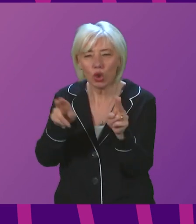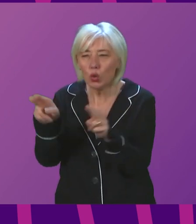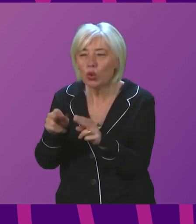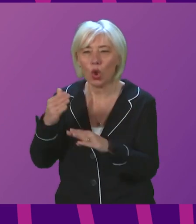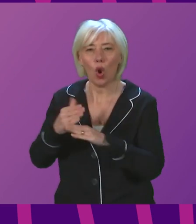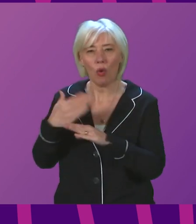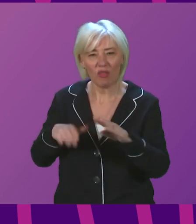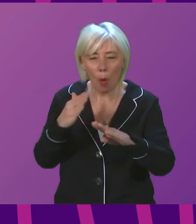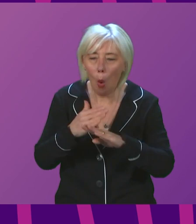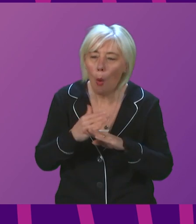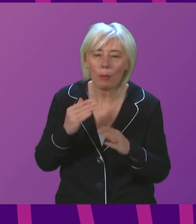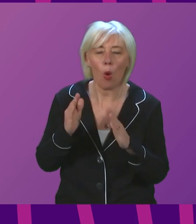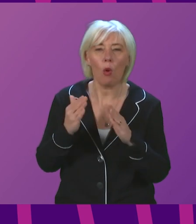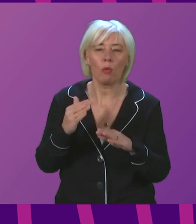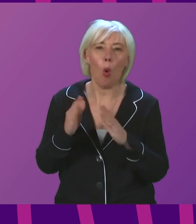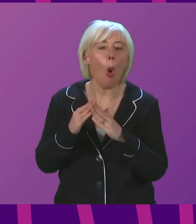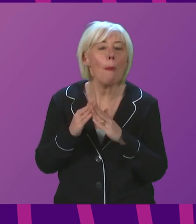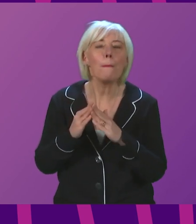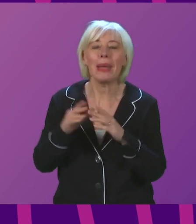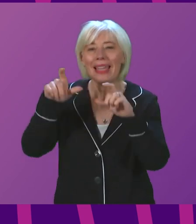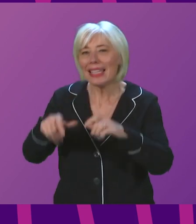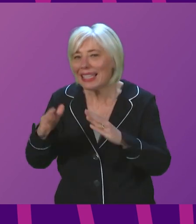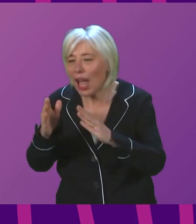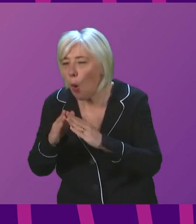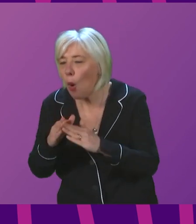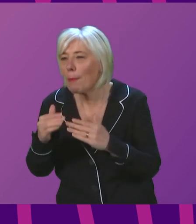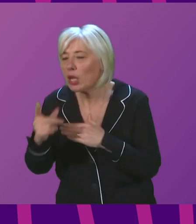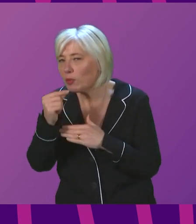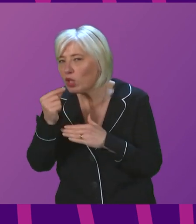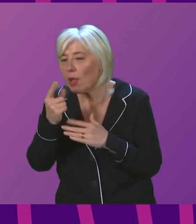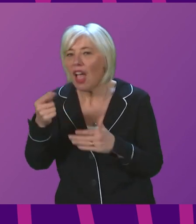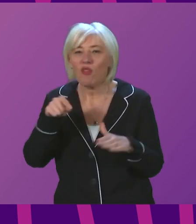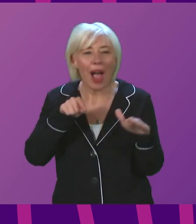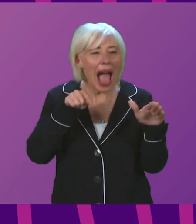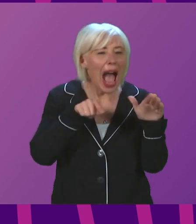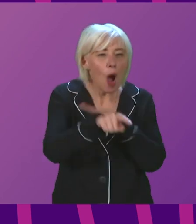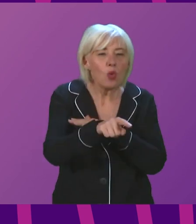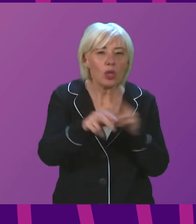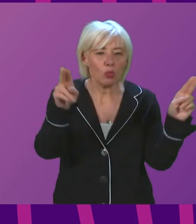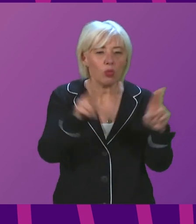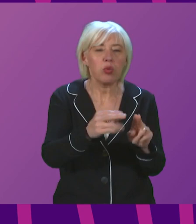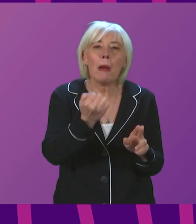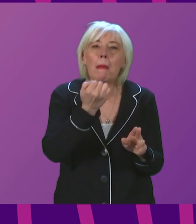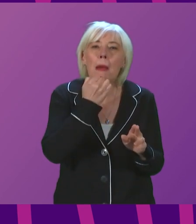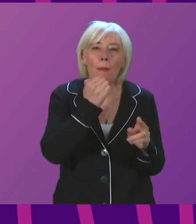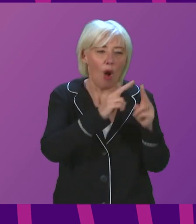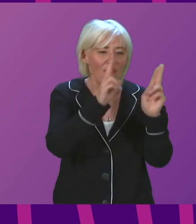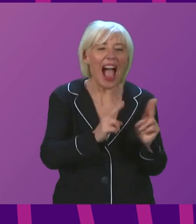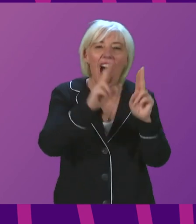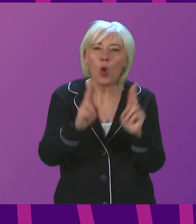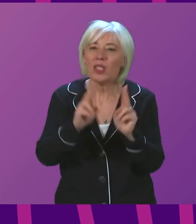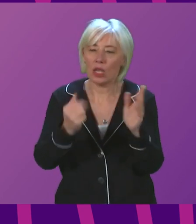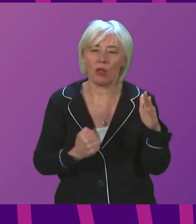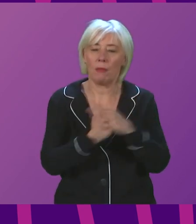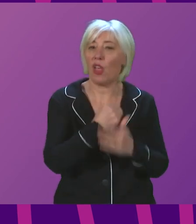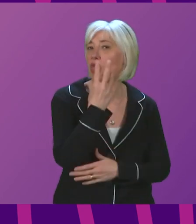possible. Stay at home as much as you can. If you do visit indoor public places, limit the number of households in your group to a maximum of